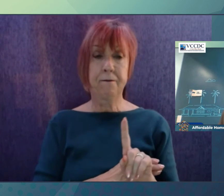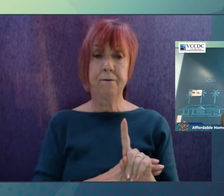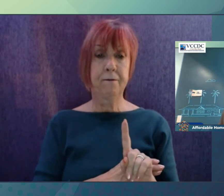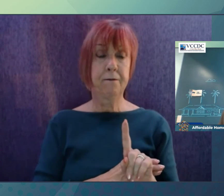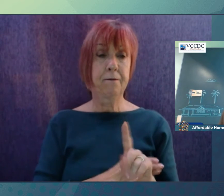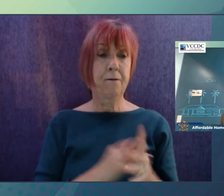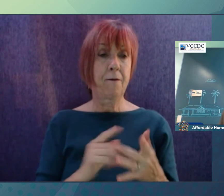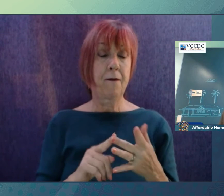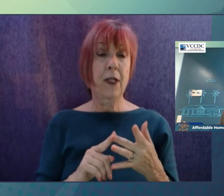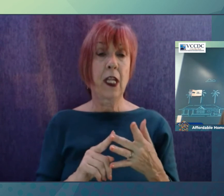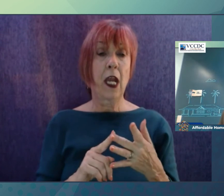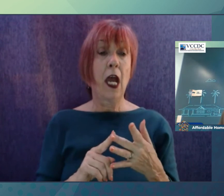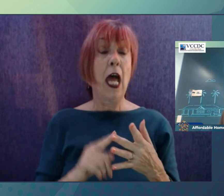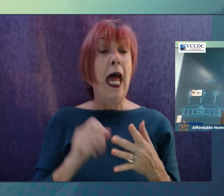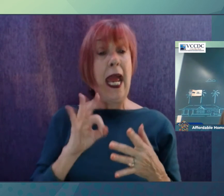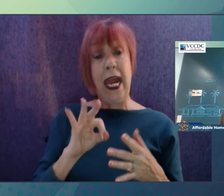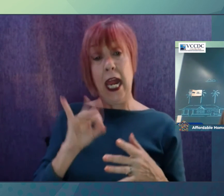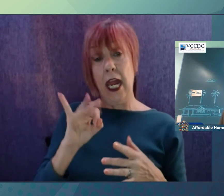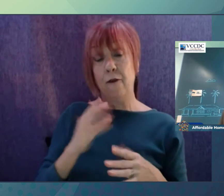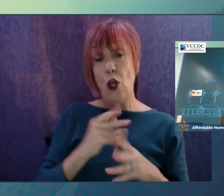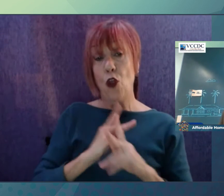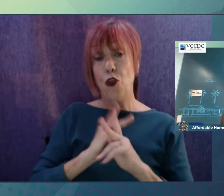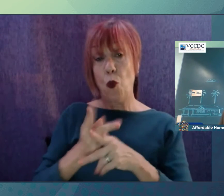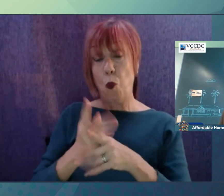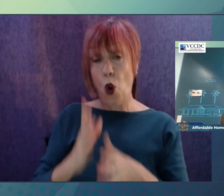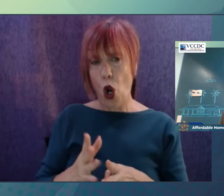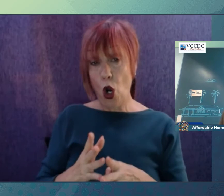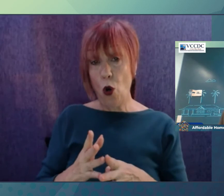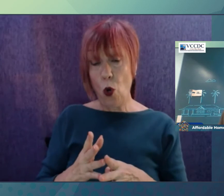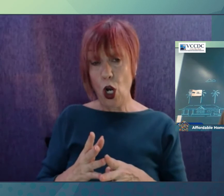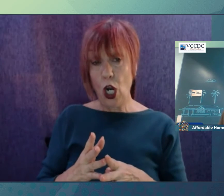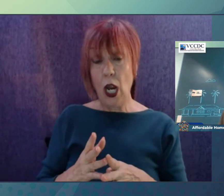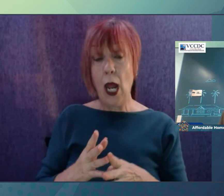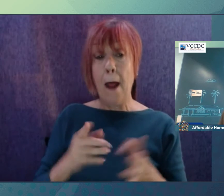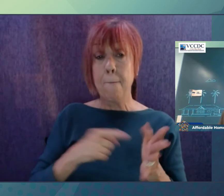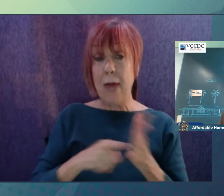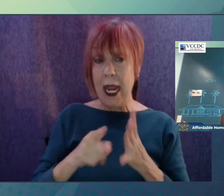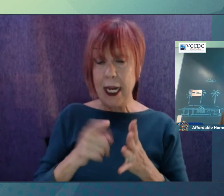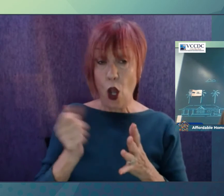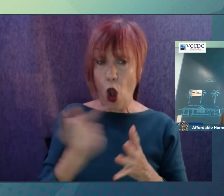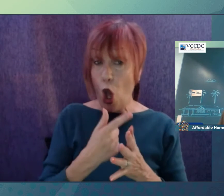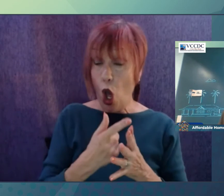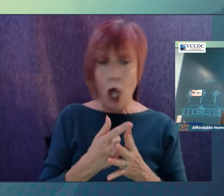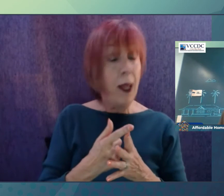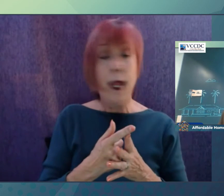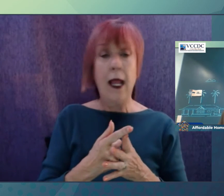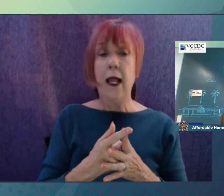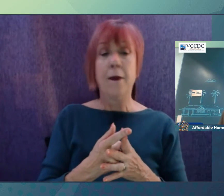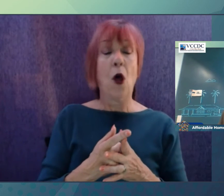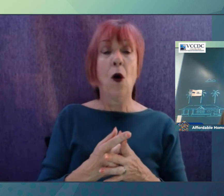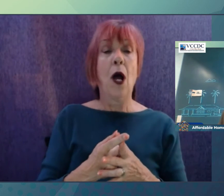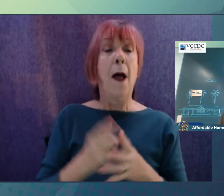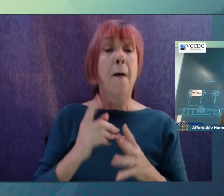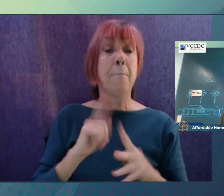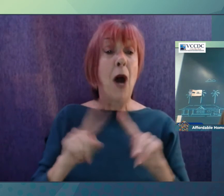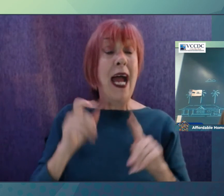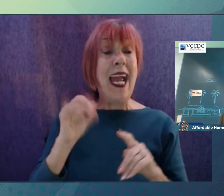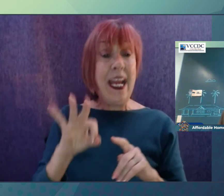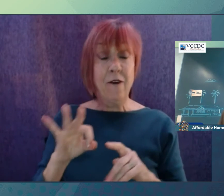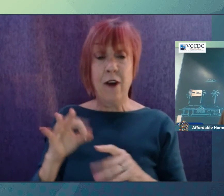any portion paid by the borrower that cannot be financed into the mortgage are paid for the borrower's total cash